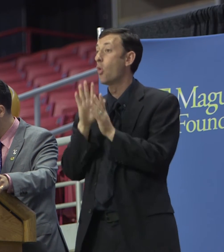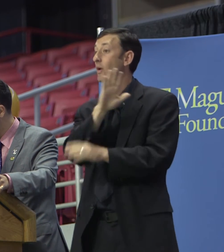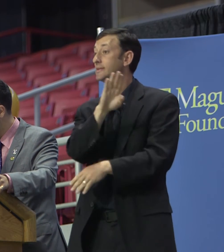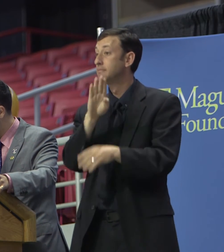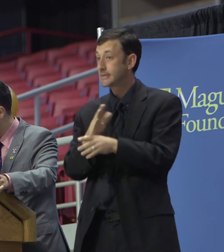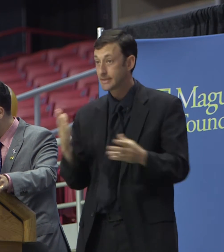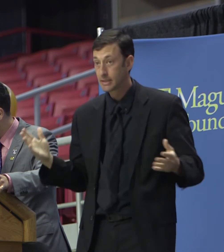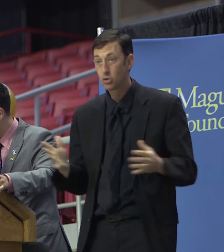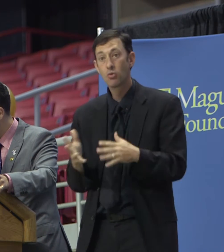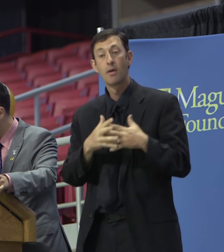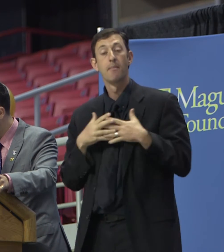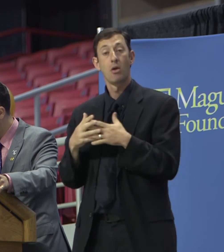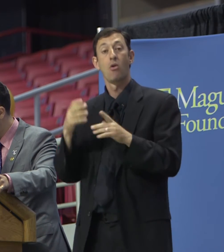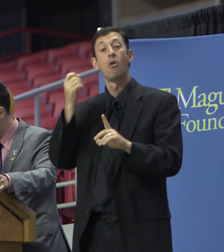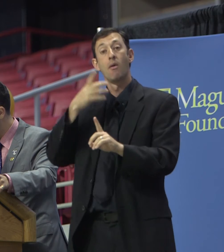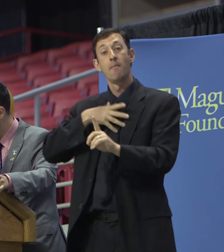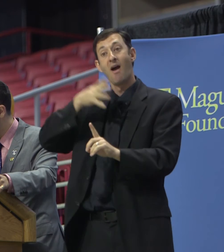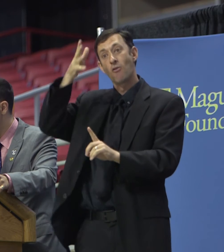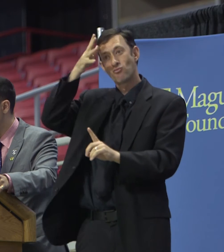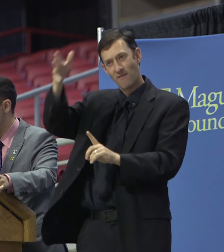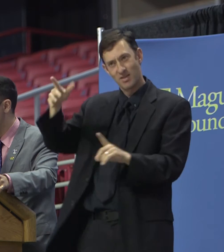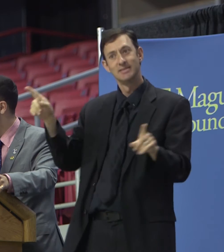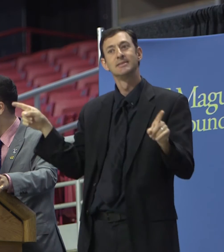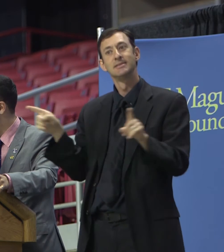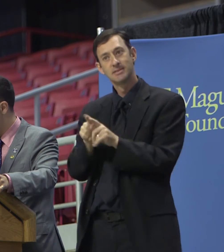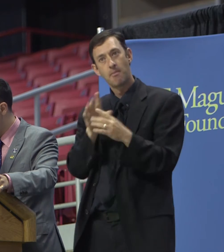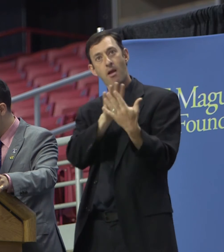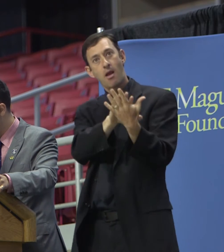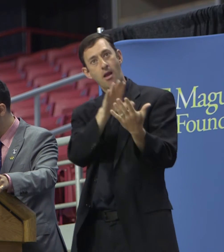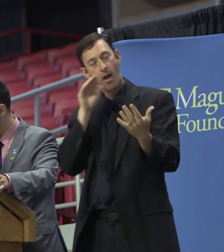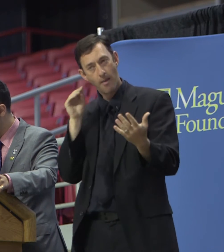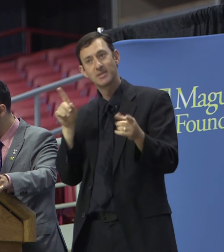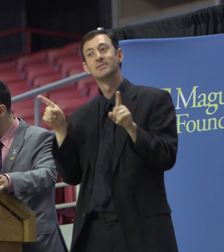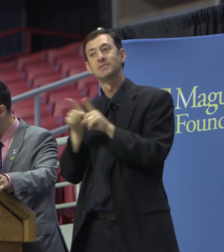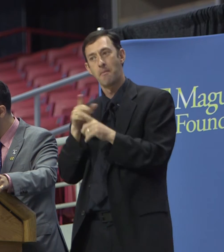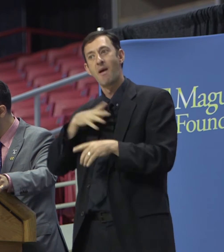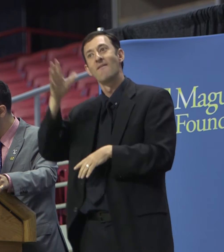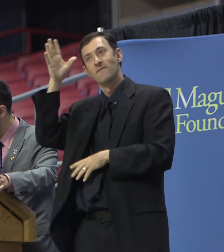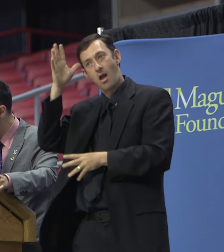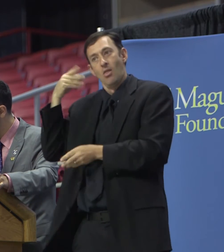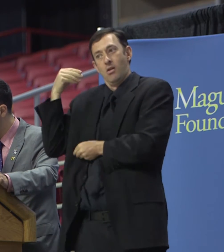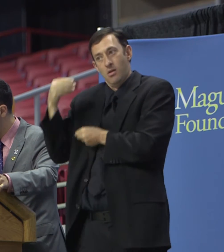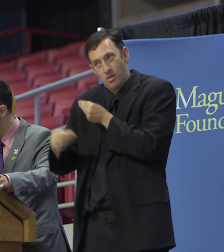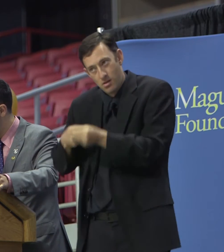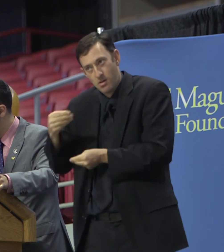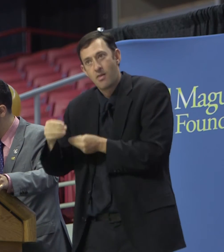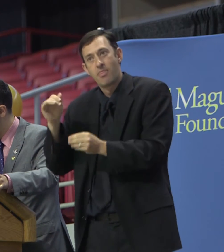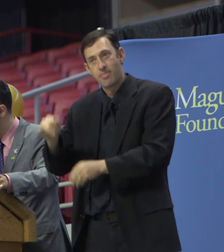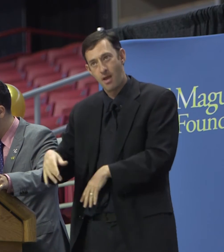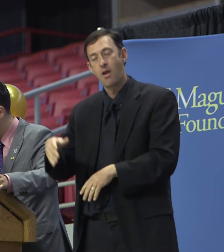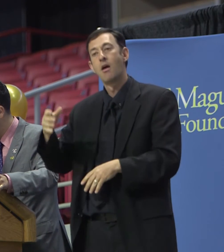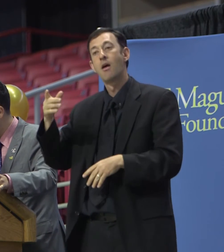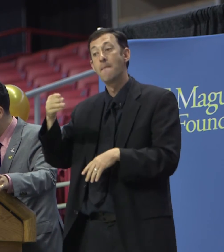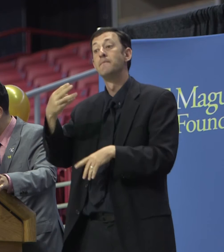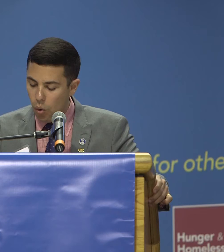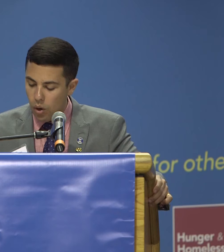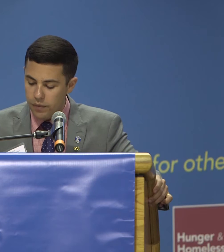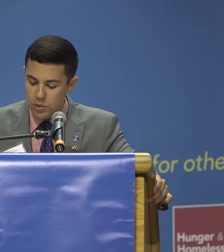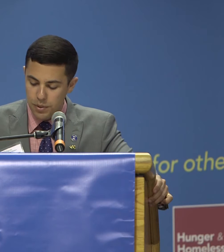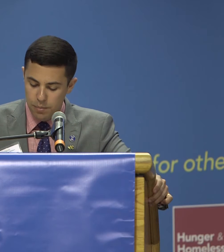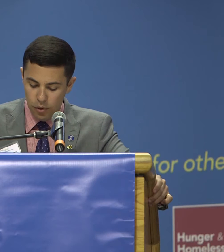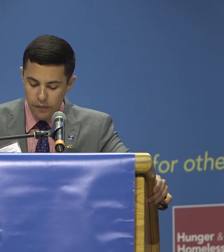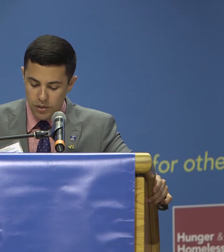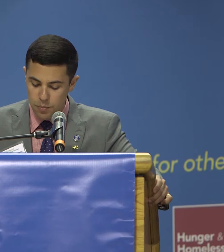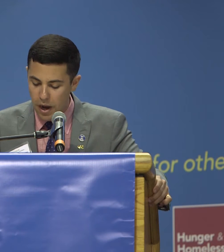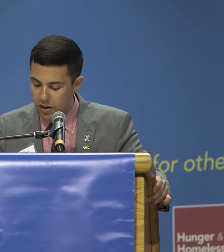America. My grandfather did the same, as did my father. Mr. Maguire started his own business as well. All of